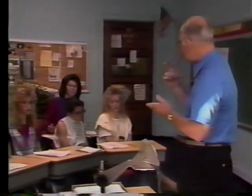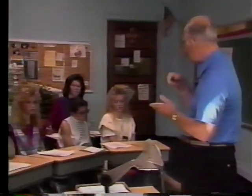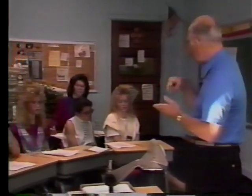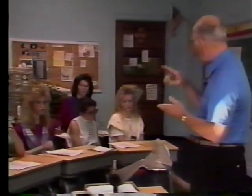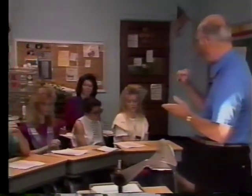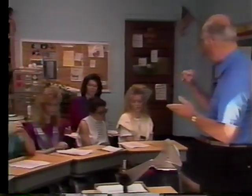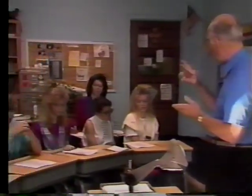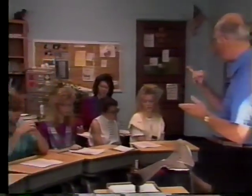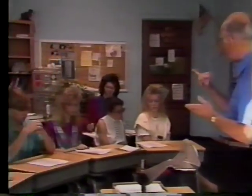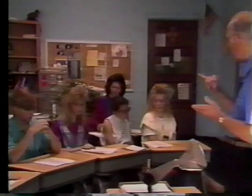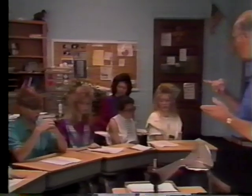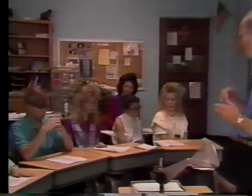seen a quarry?